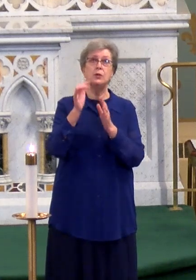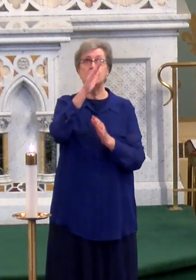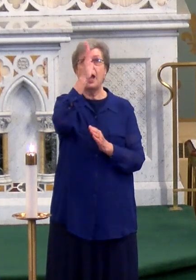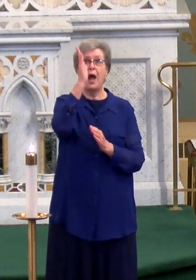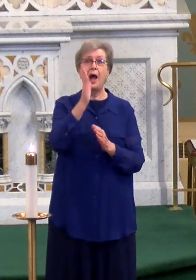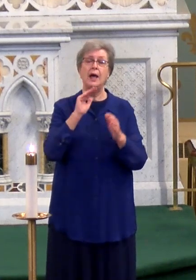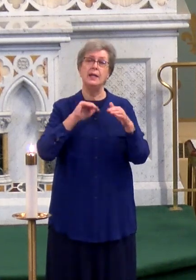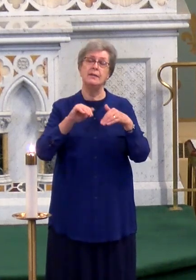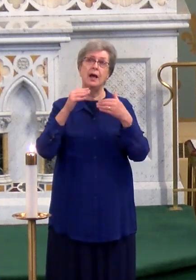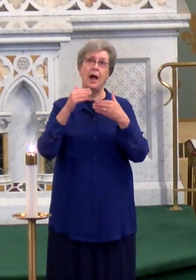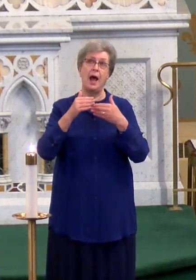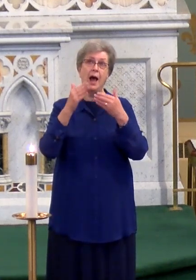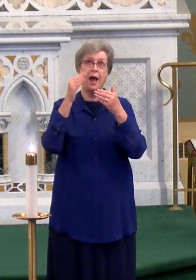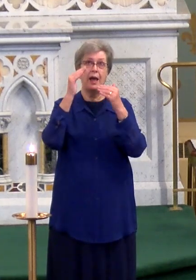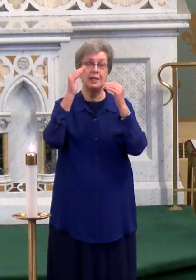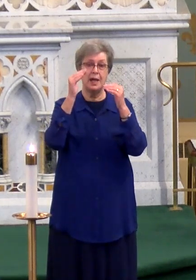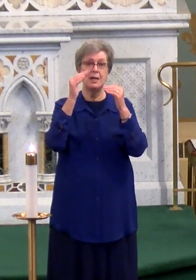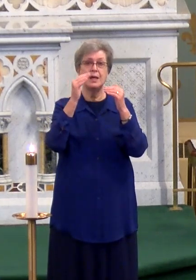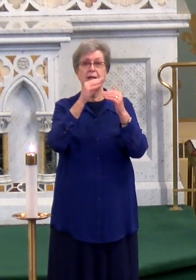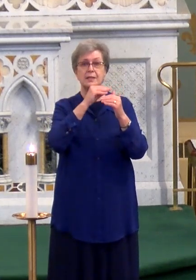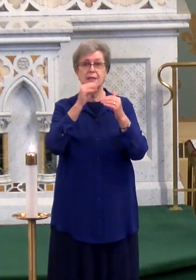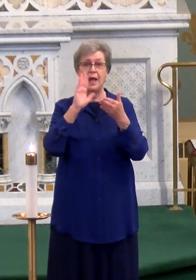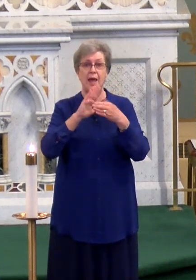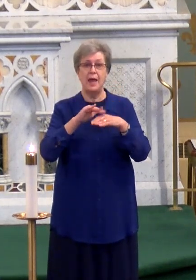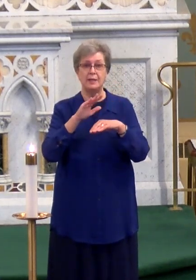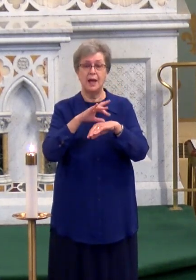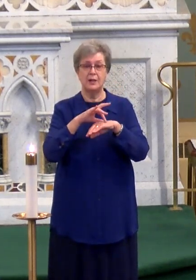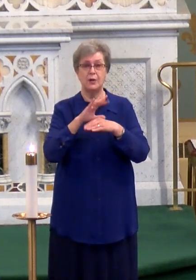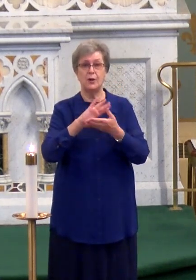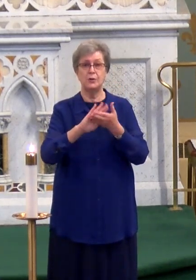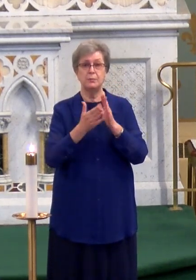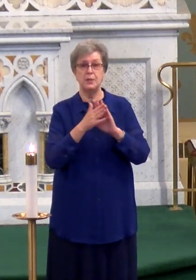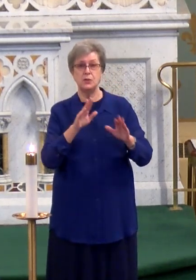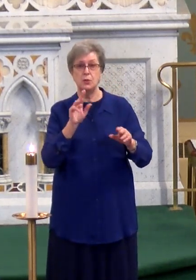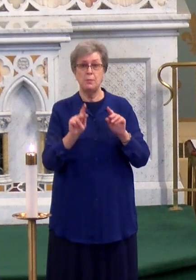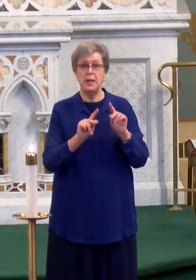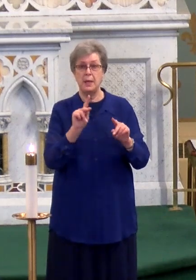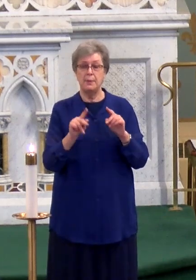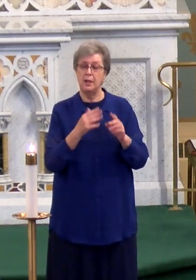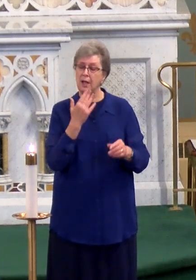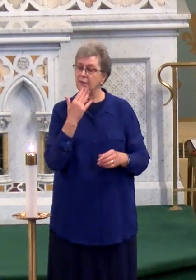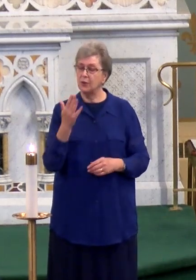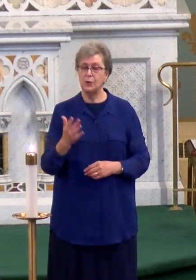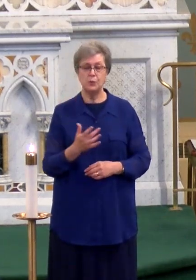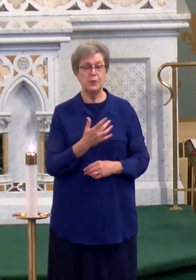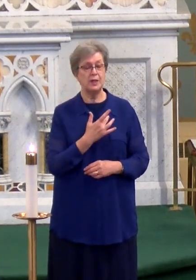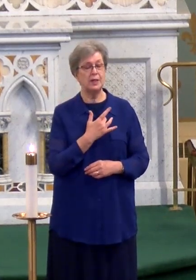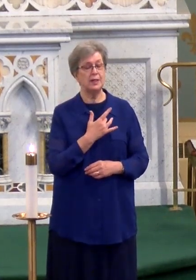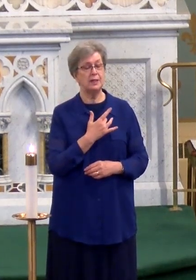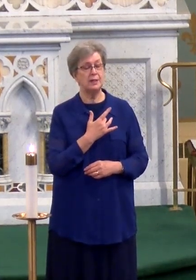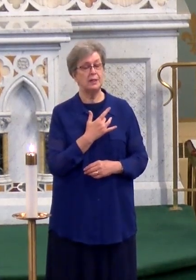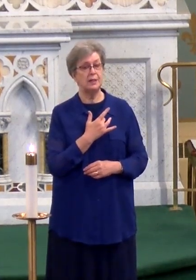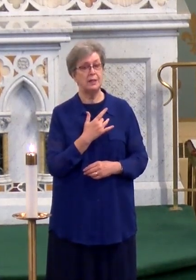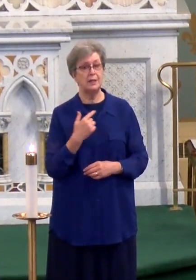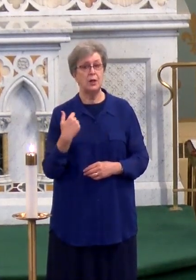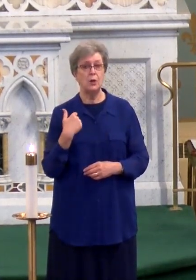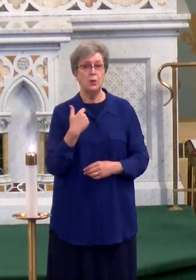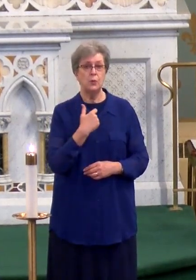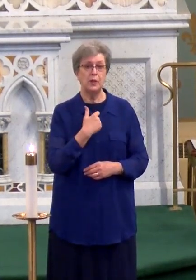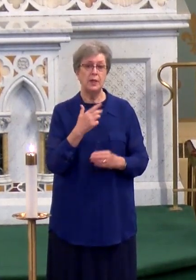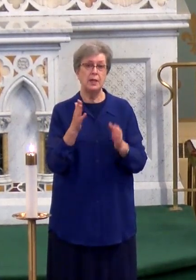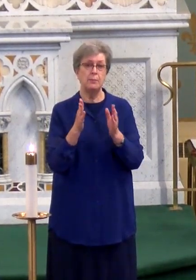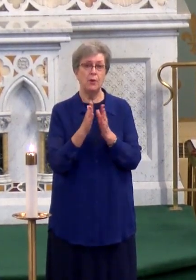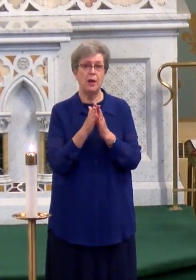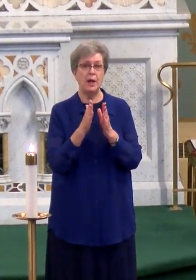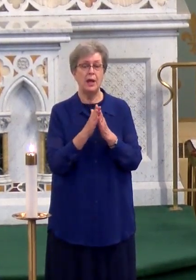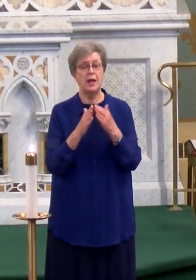Glory to God in the highest, and on earth peace to people of goodwill.